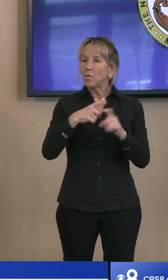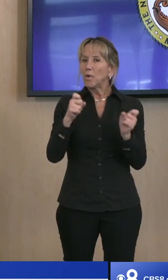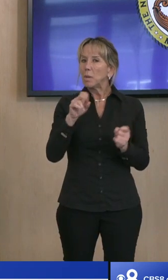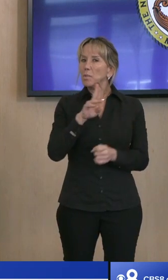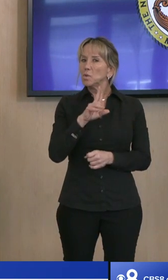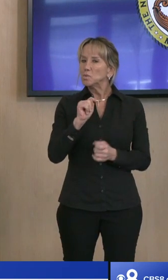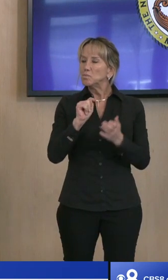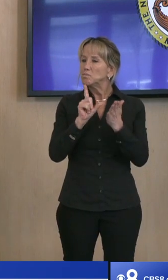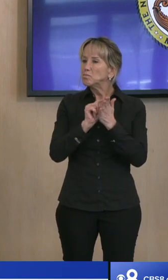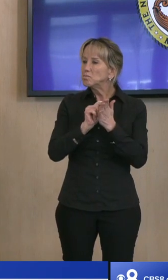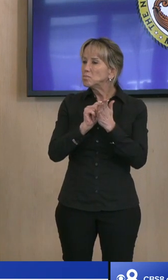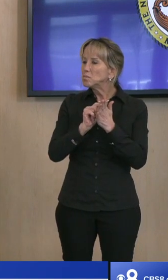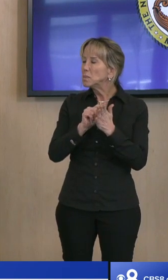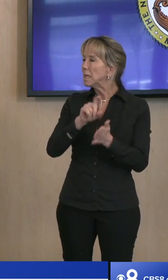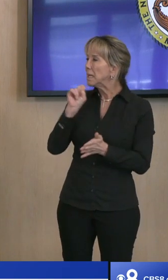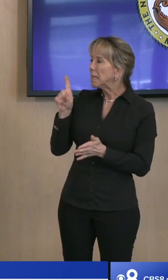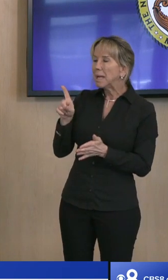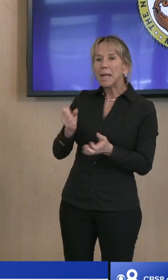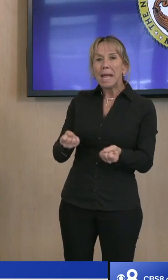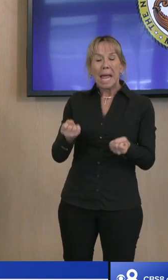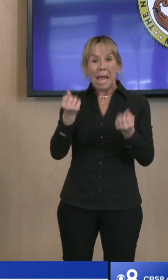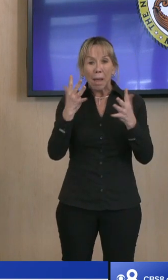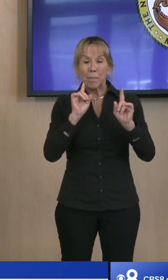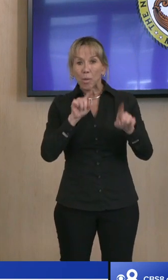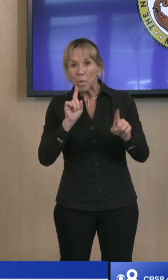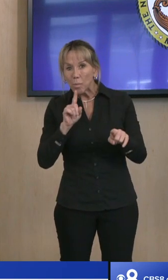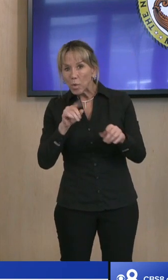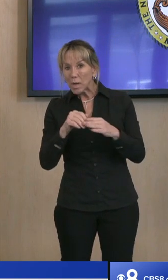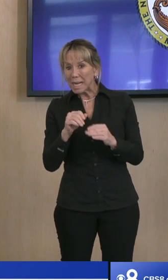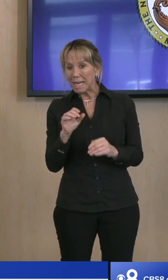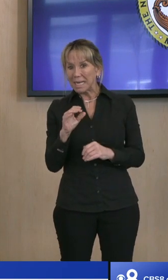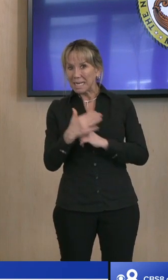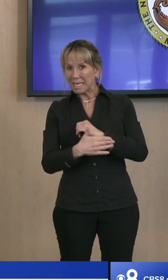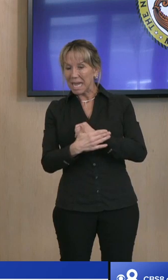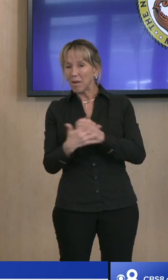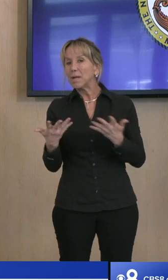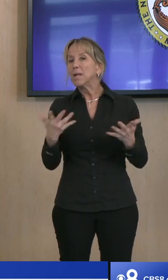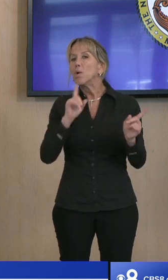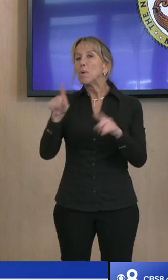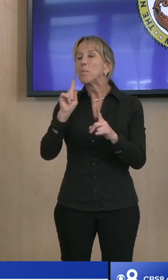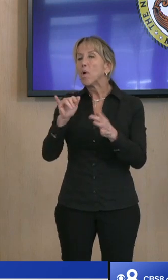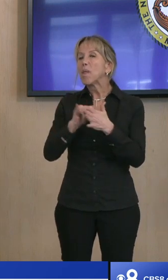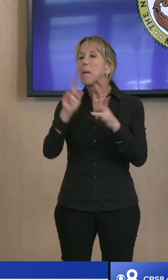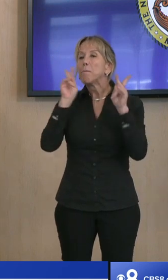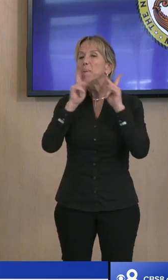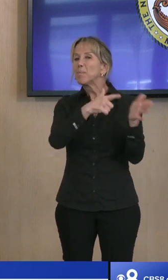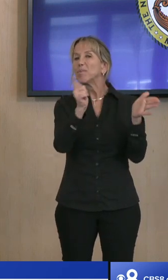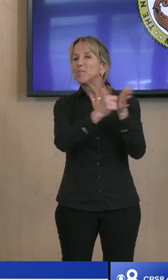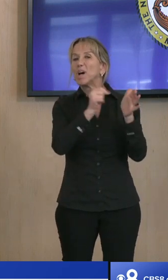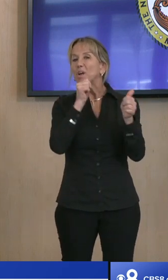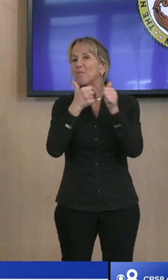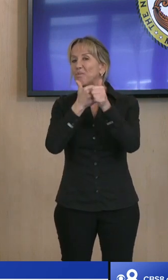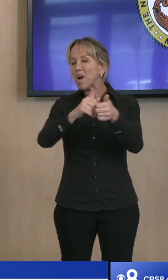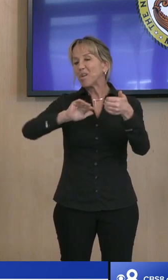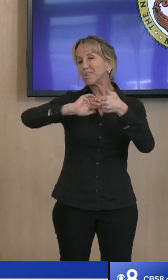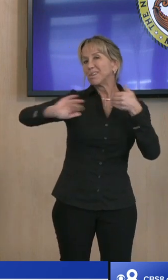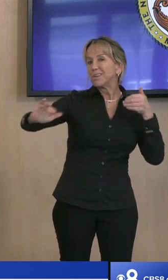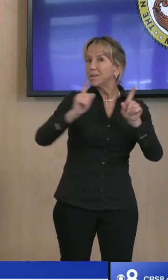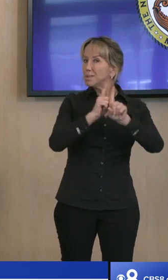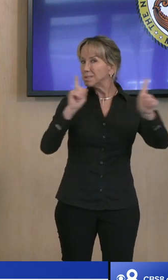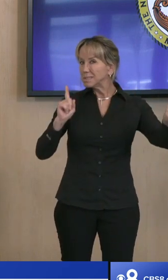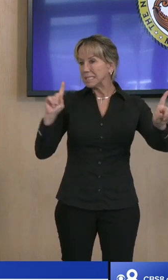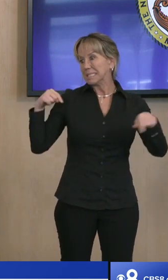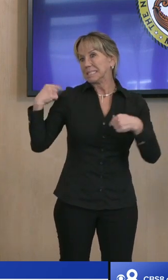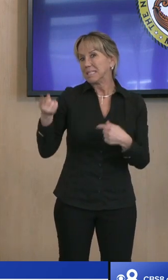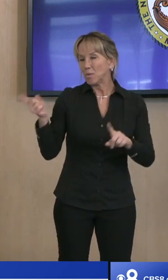Union Tribune, roughly how many reports has the county received of people or businesses violating social distancing orders since the public health